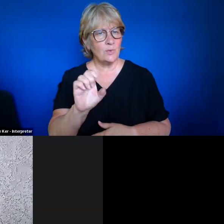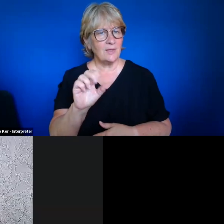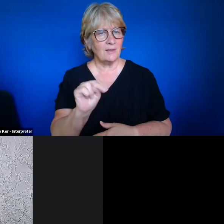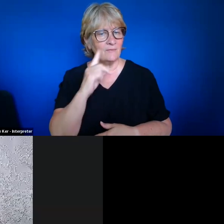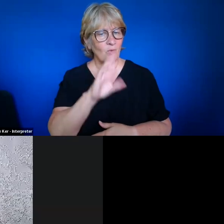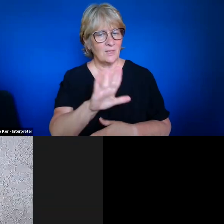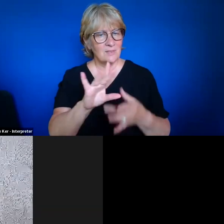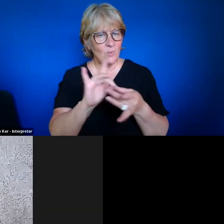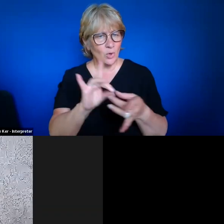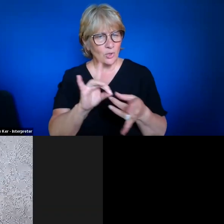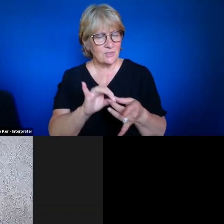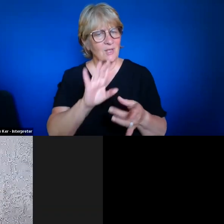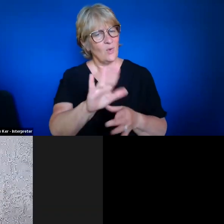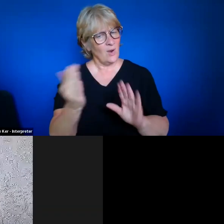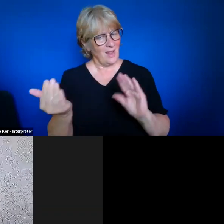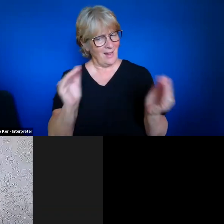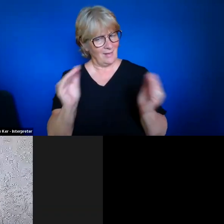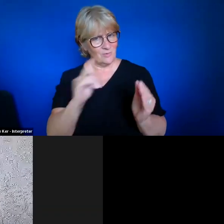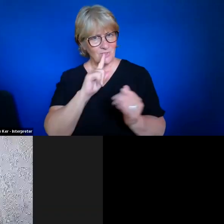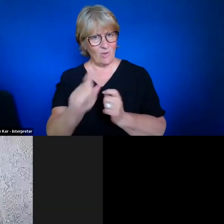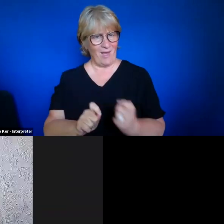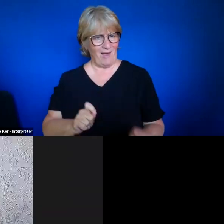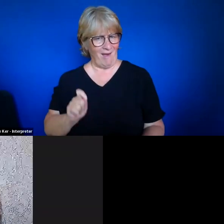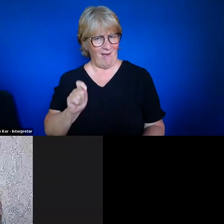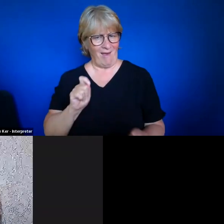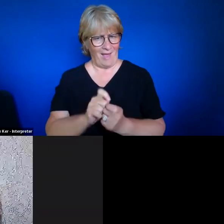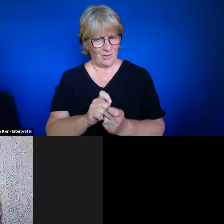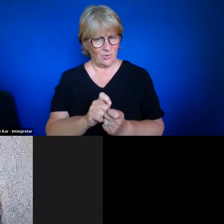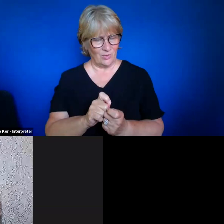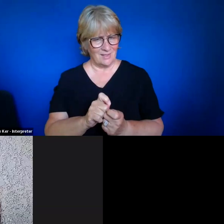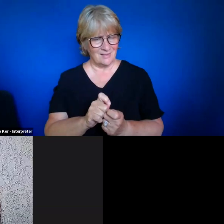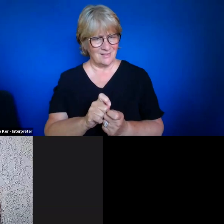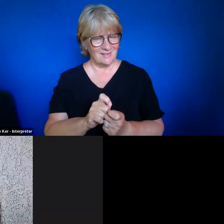think your analogy was so accurate. And